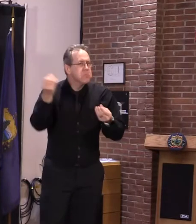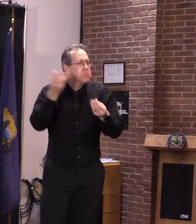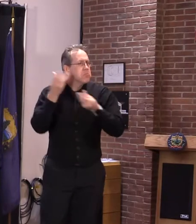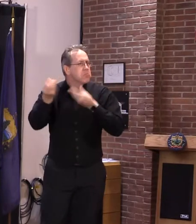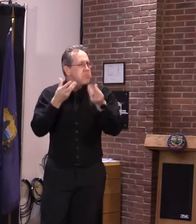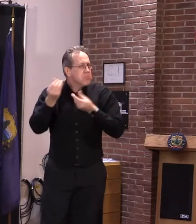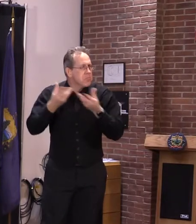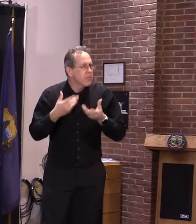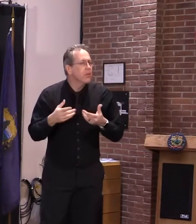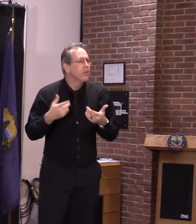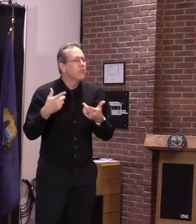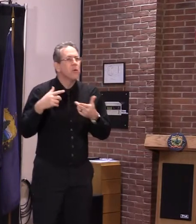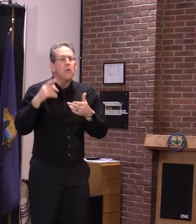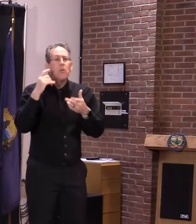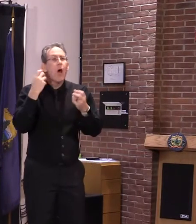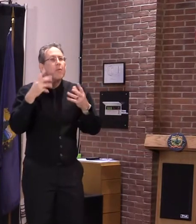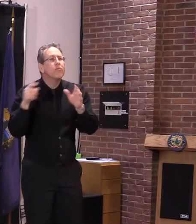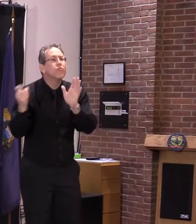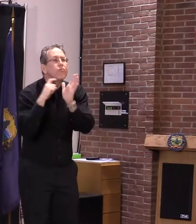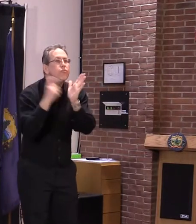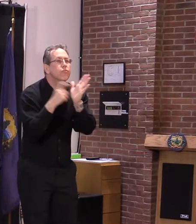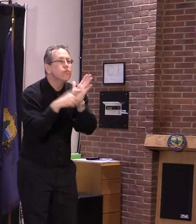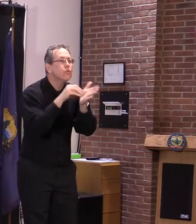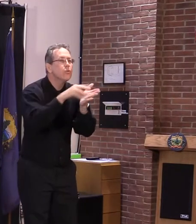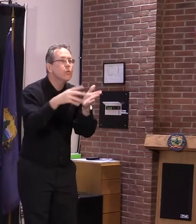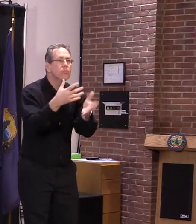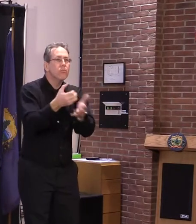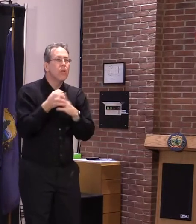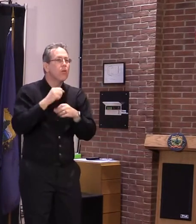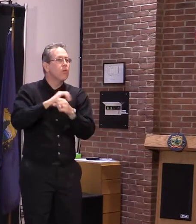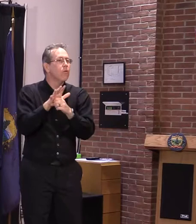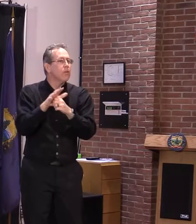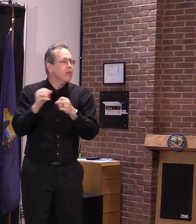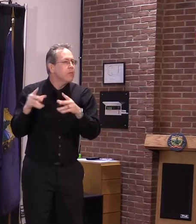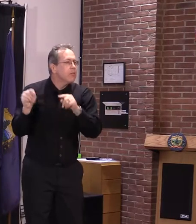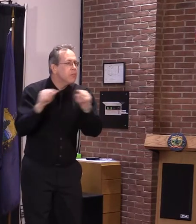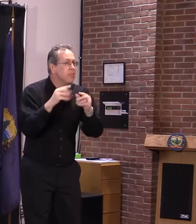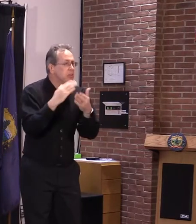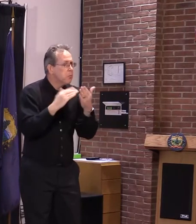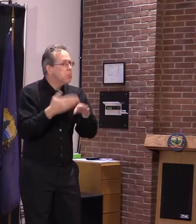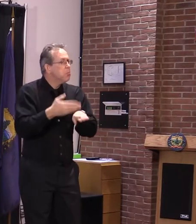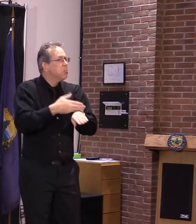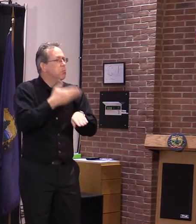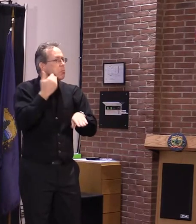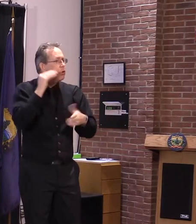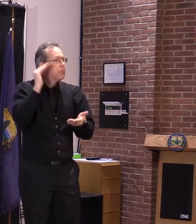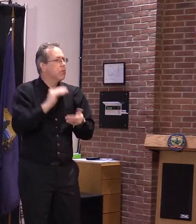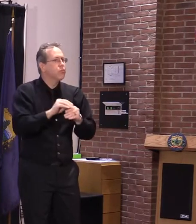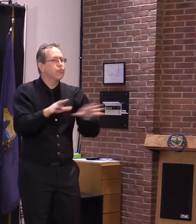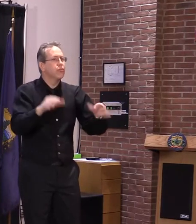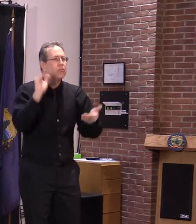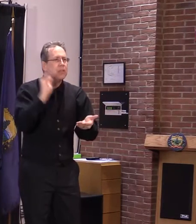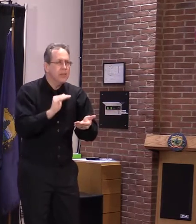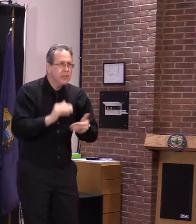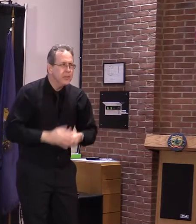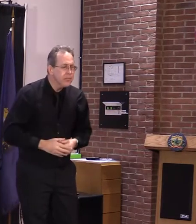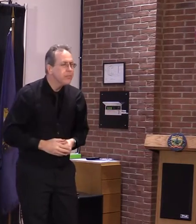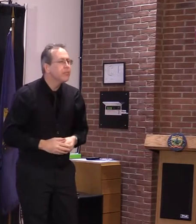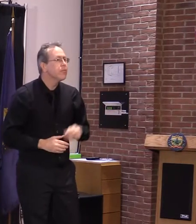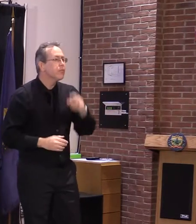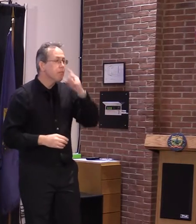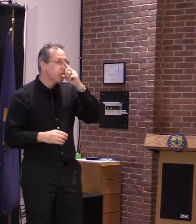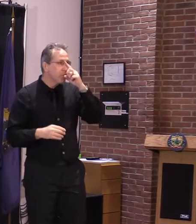So one example of certainly improvement. One place where we haven't seen that improvement yet is in long-term care facilities. So there